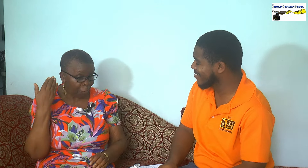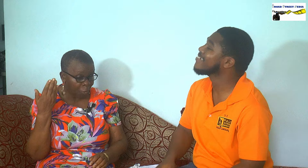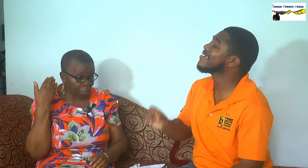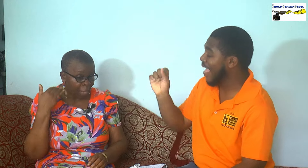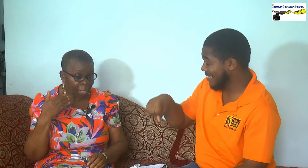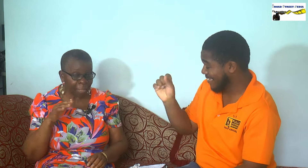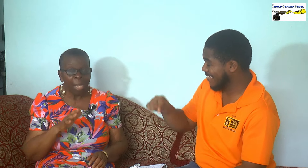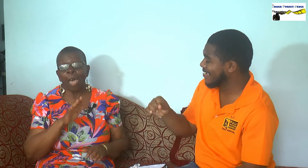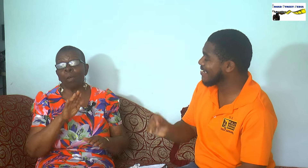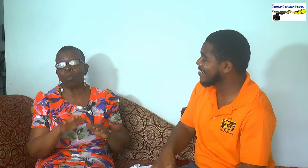Before that, I